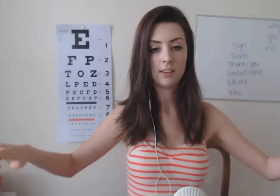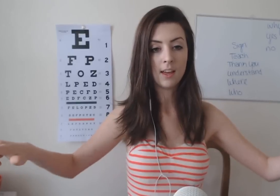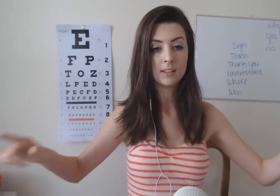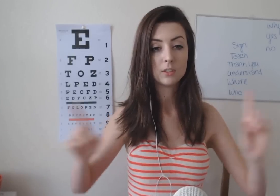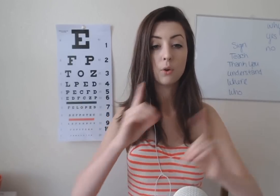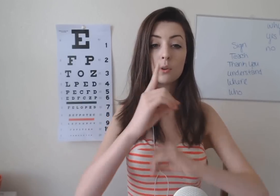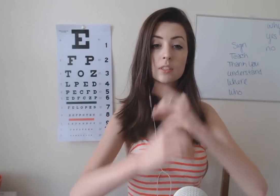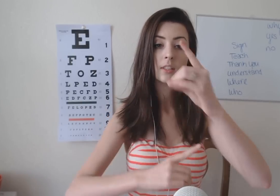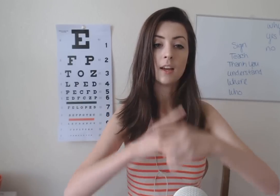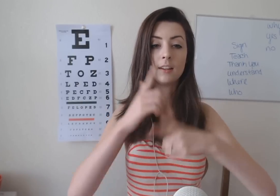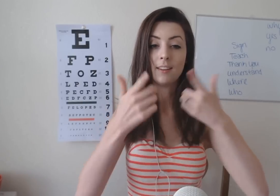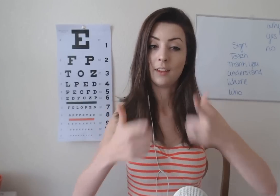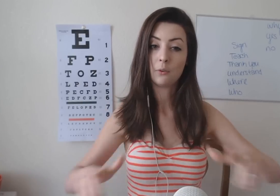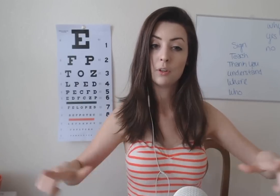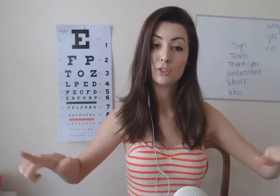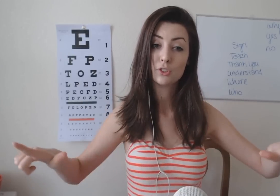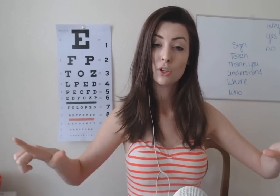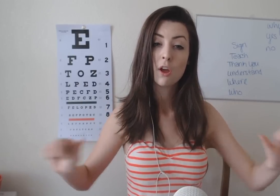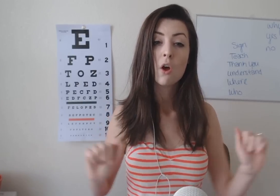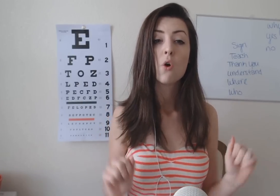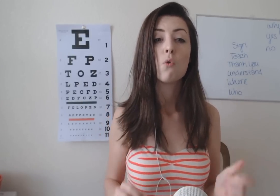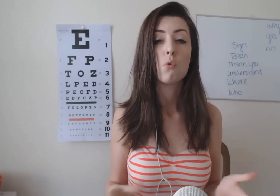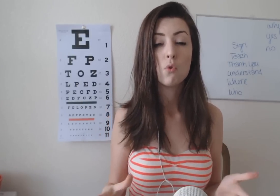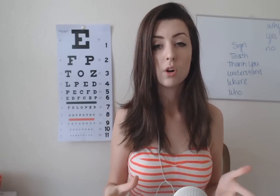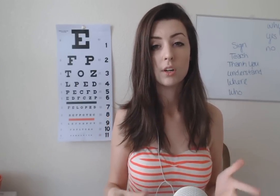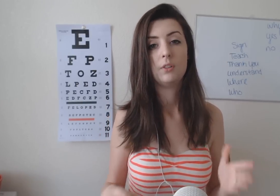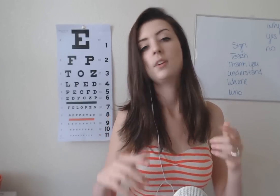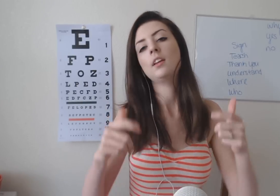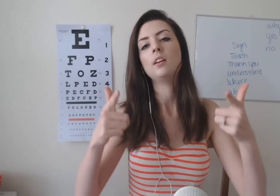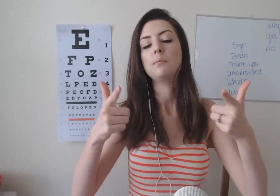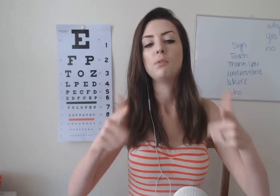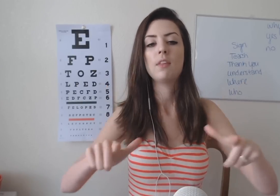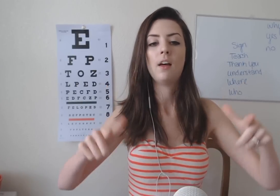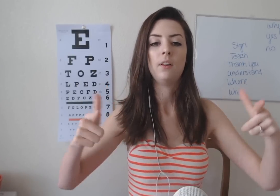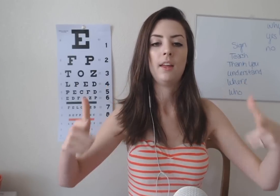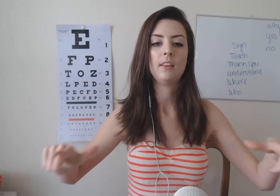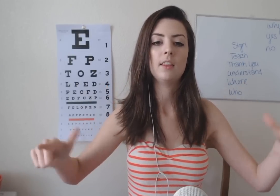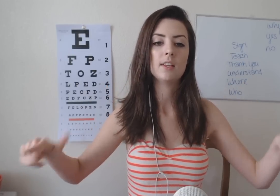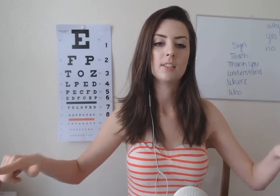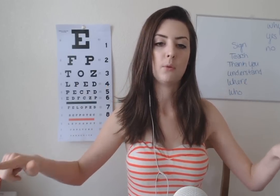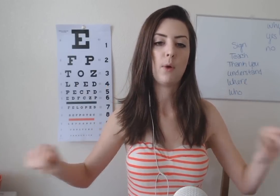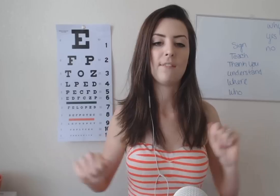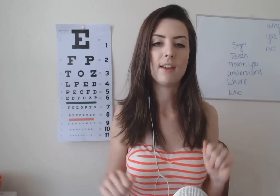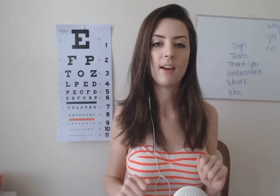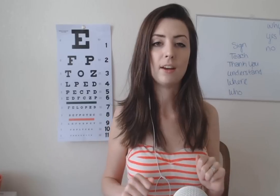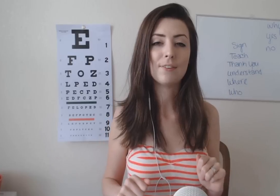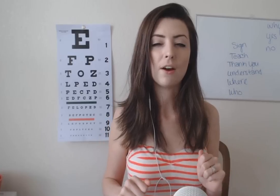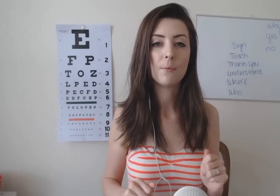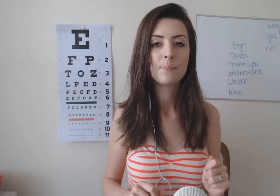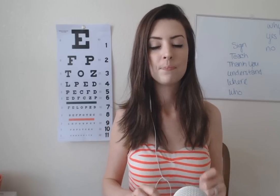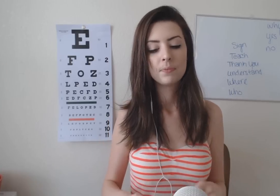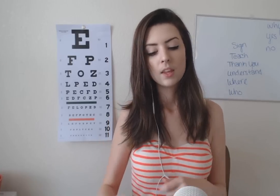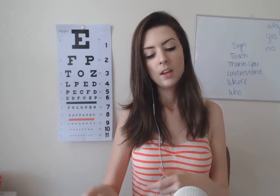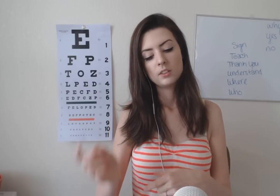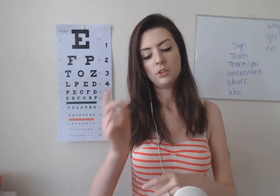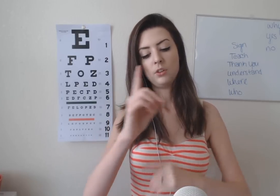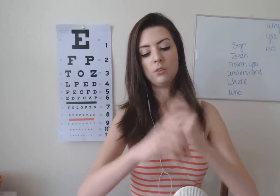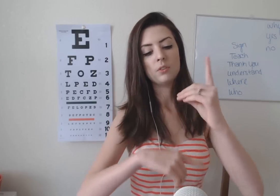that, so sign language. Or you can move the L like this and wave it kind of out. So you can do